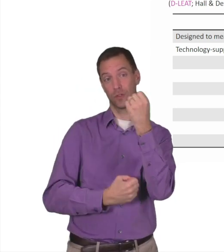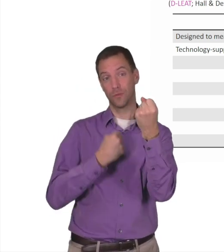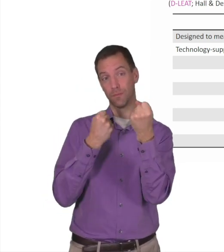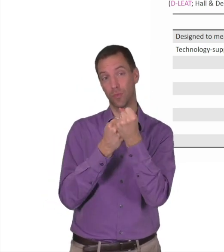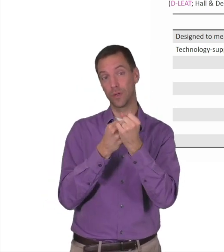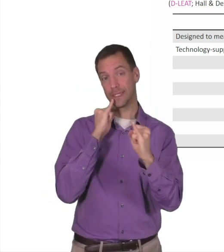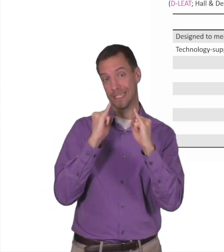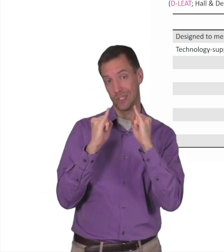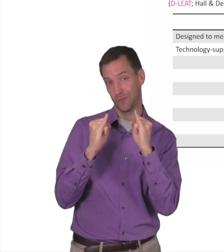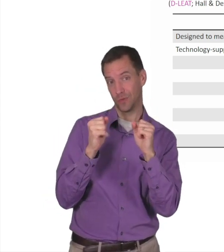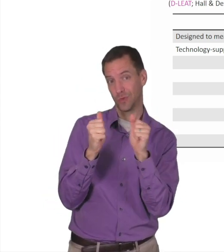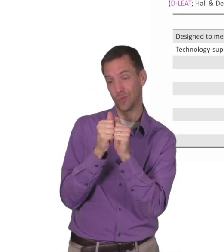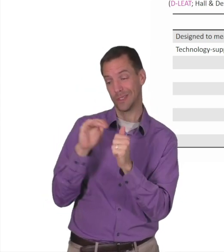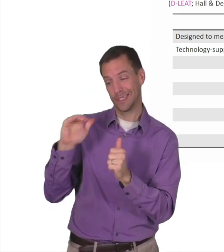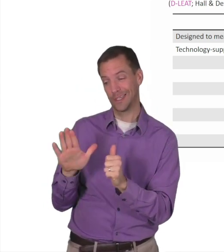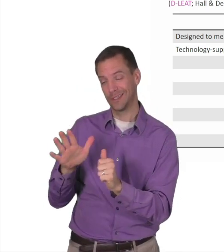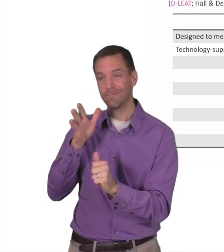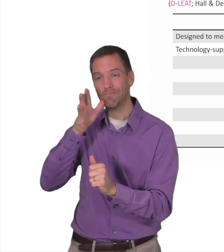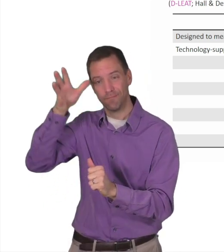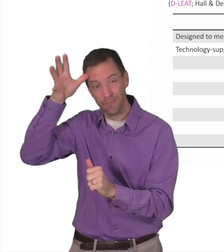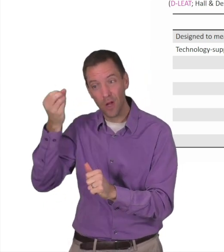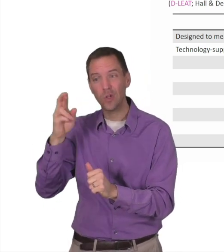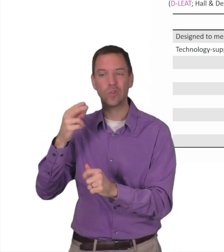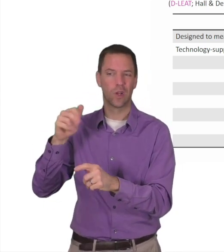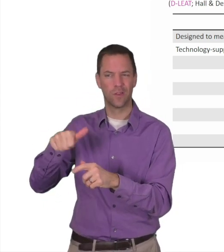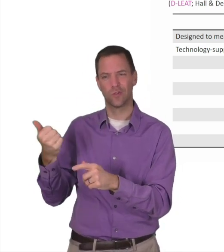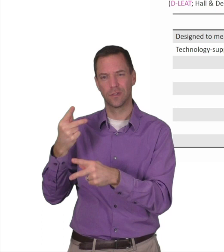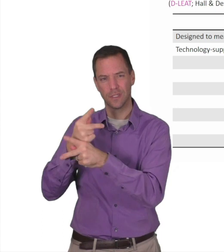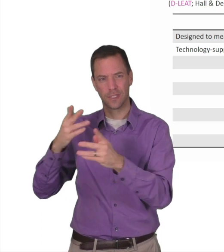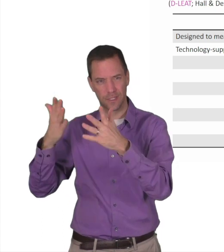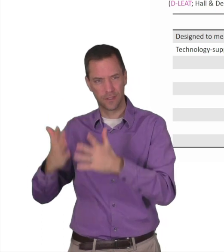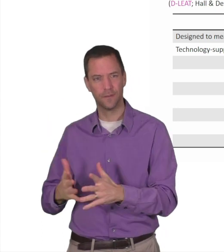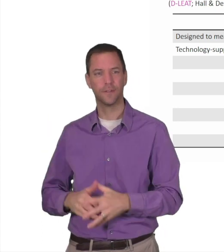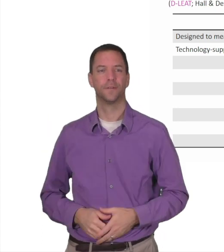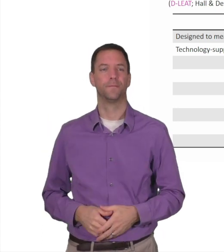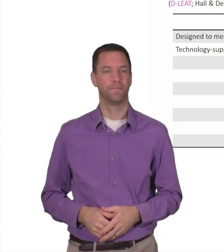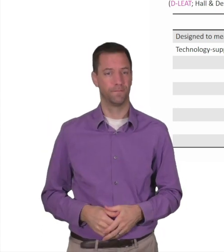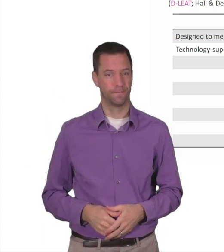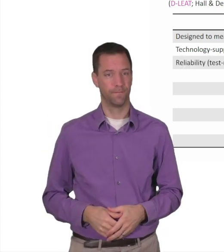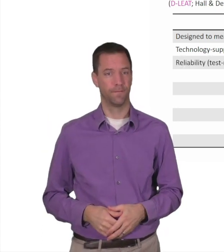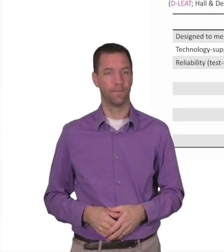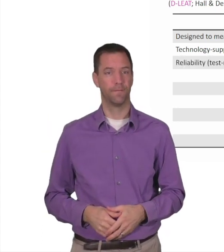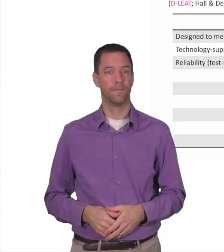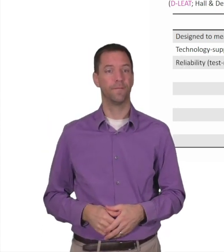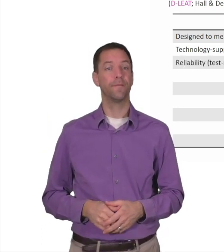do that through a technology-supported interview protocol with the child's parents or other caregivers.